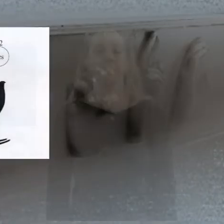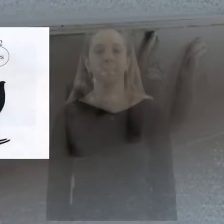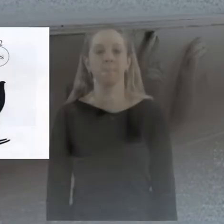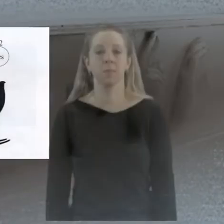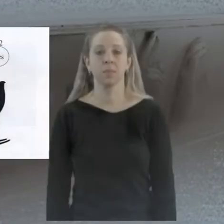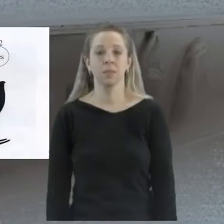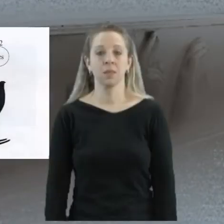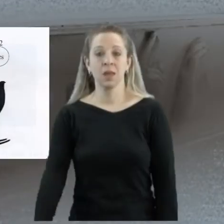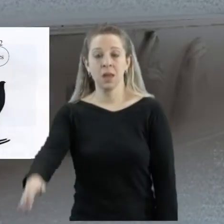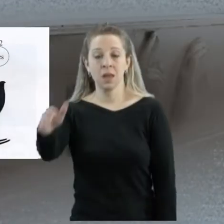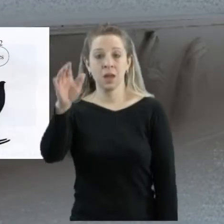Claire's mother said no.